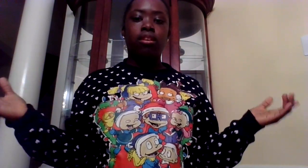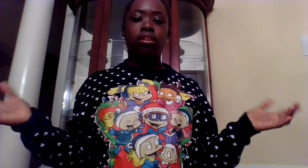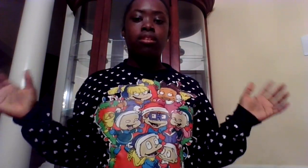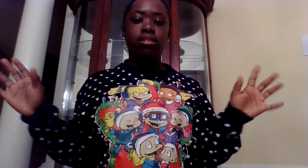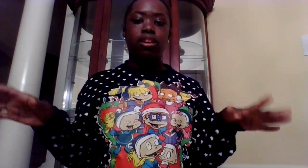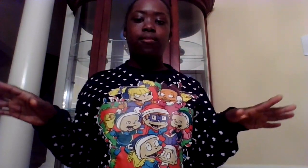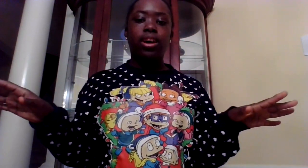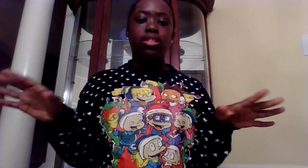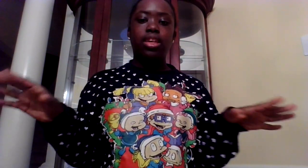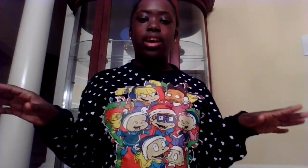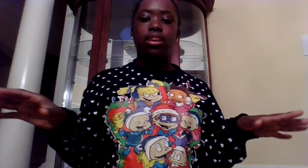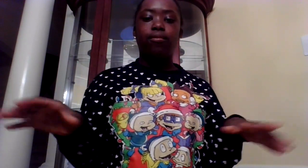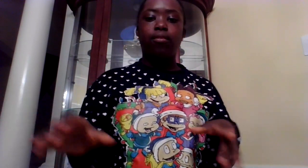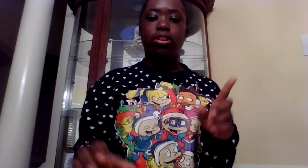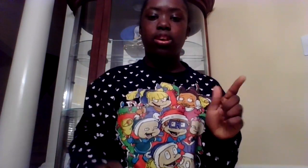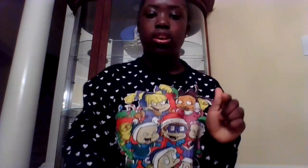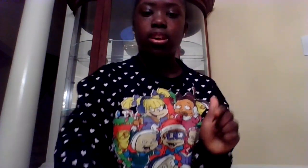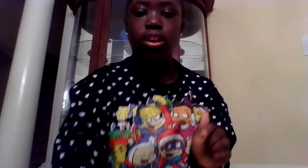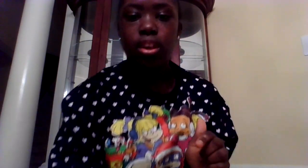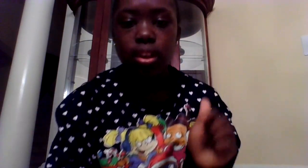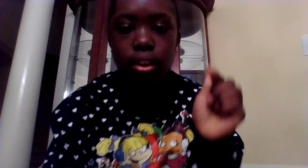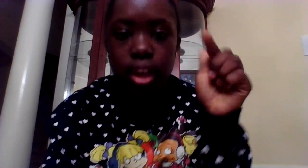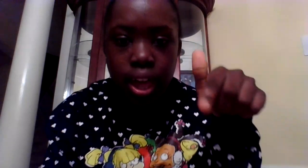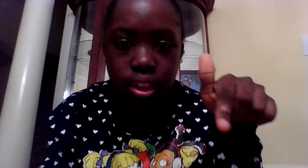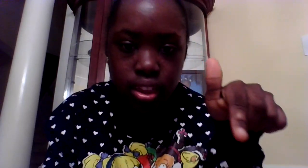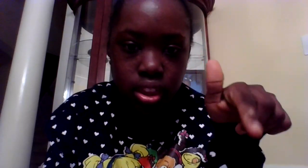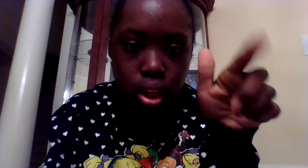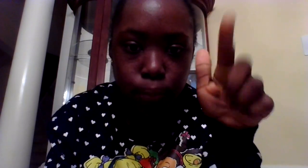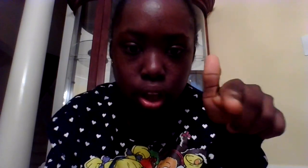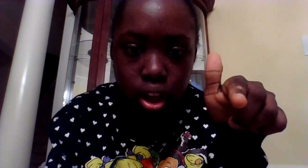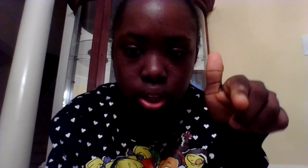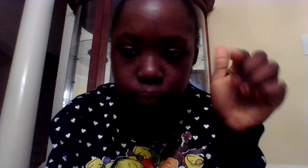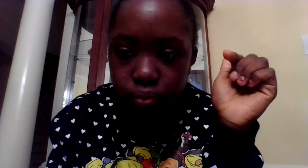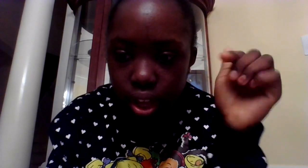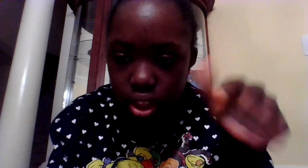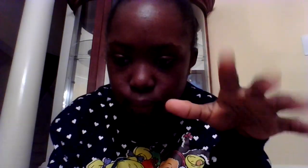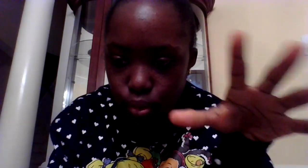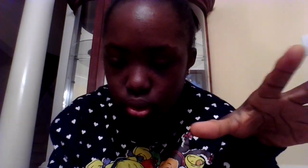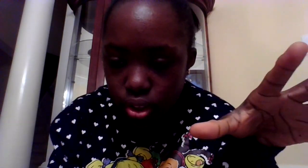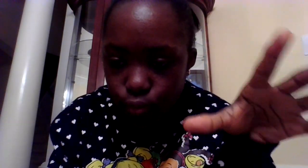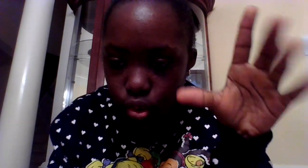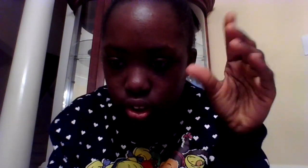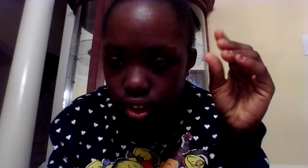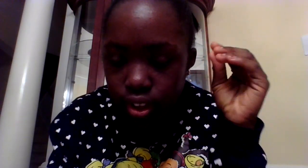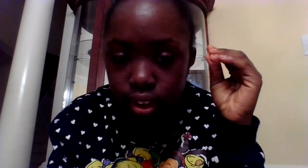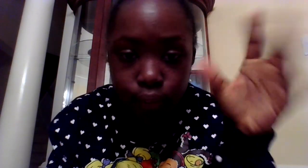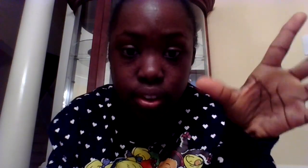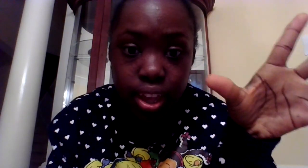the stuff I said for the and the blog I'm doing it for the every day.